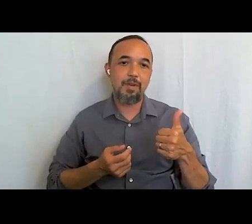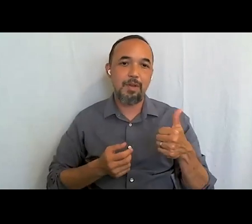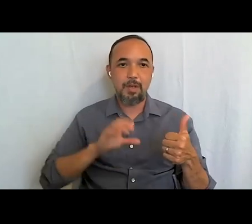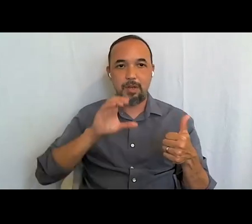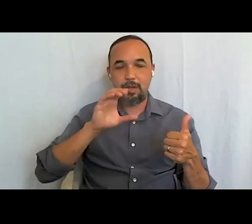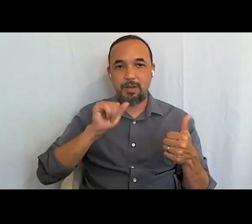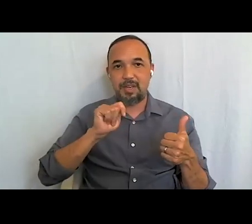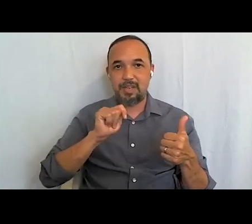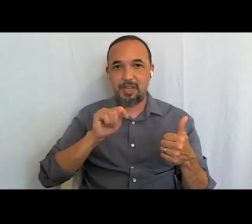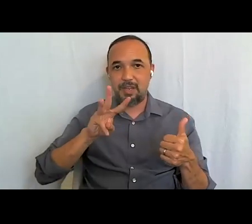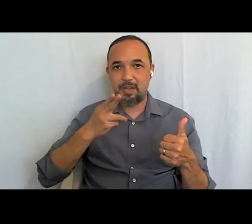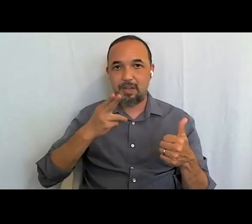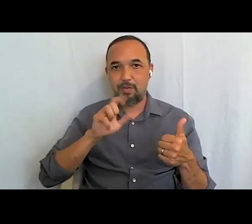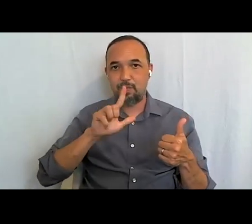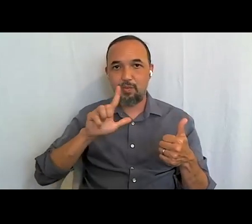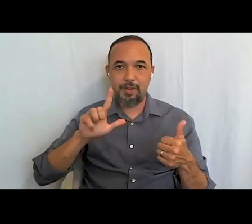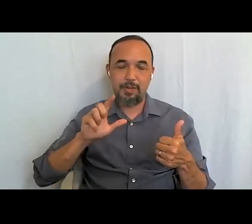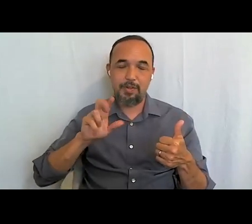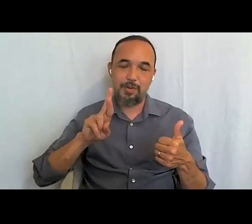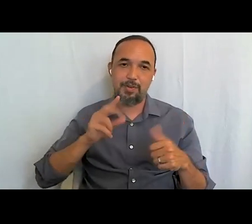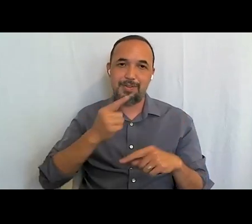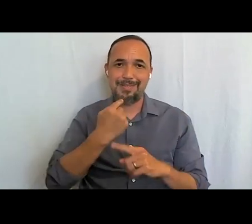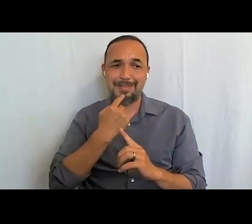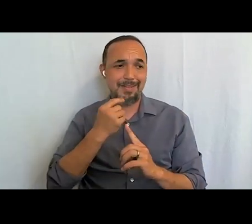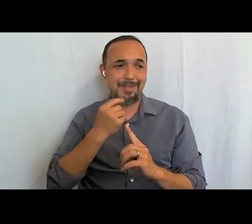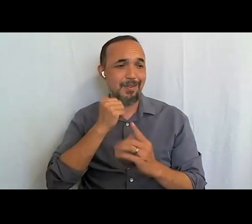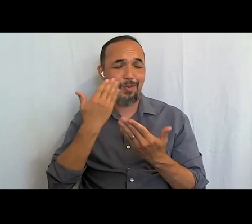expect. Perfect. You're in the right place. Confusion is our jam.